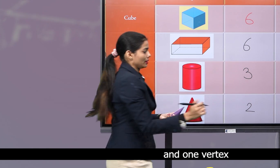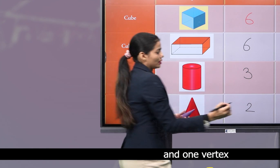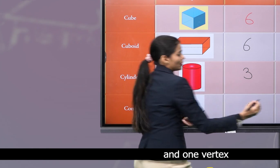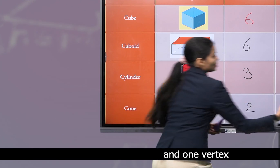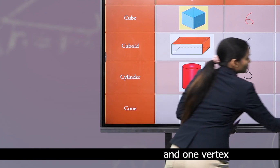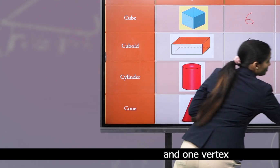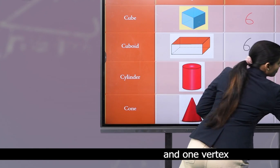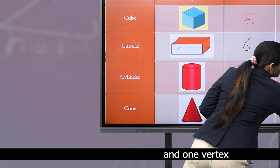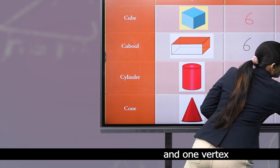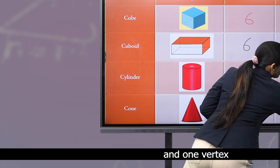and 1 vertices.